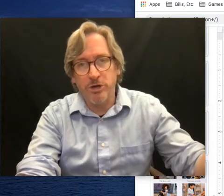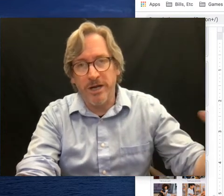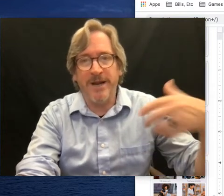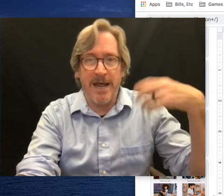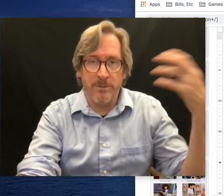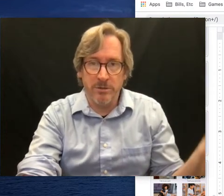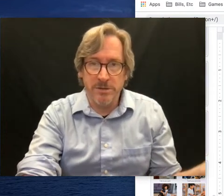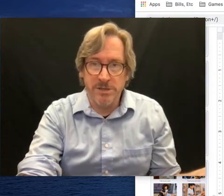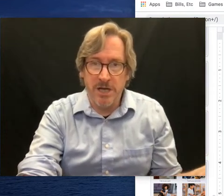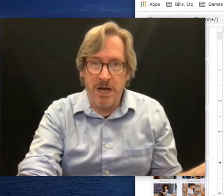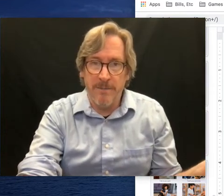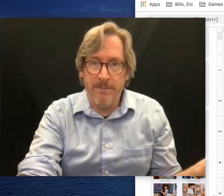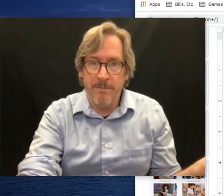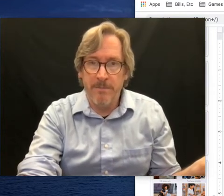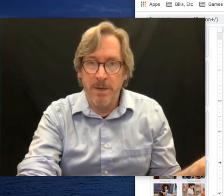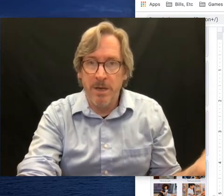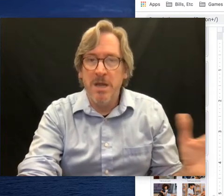So talking about animals,